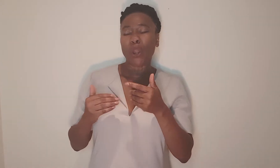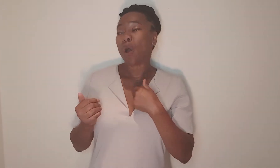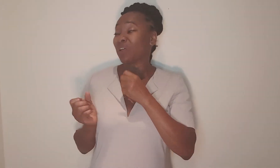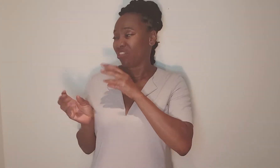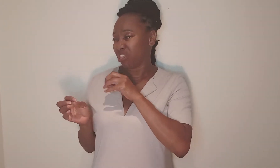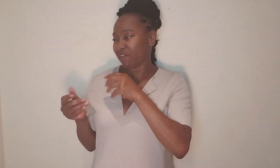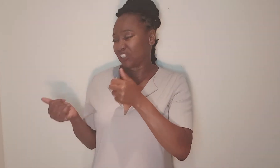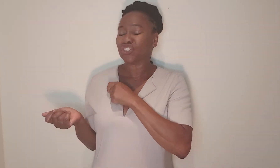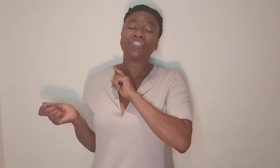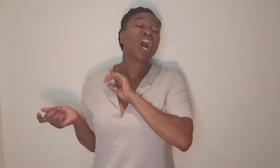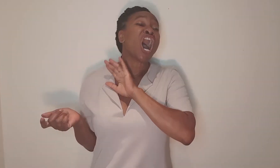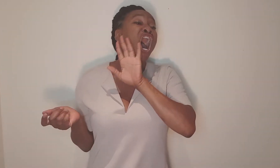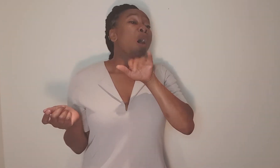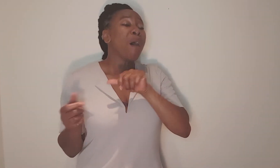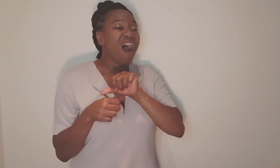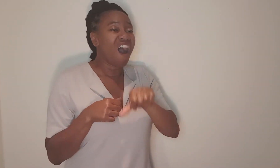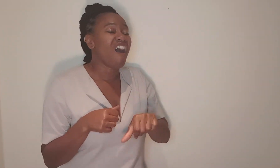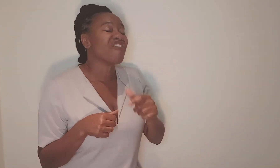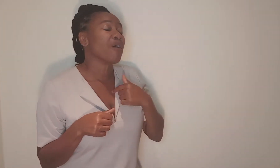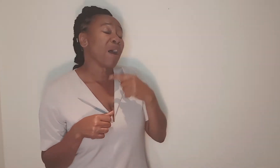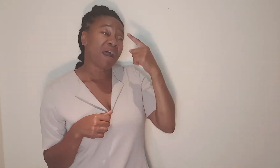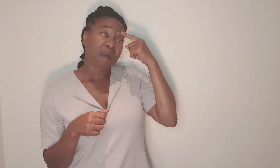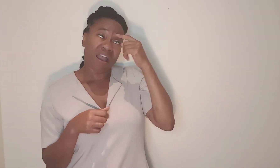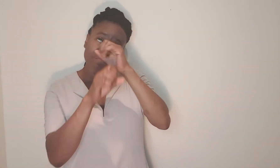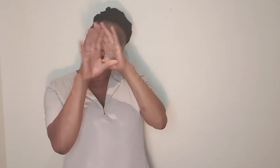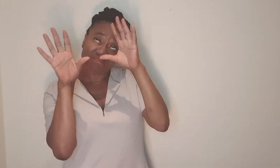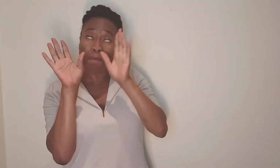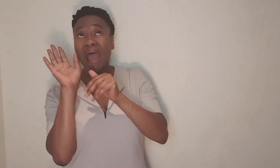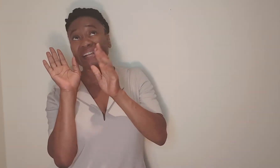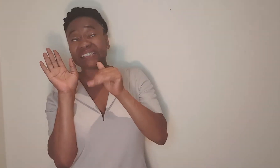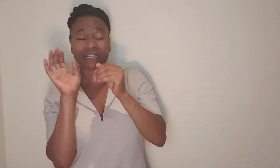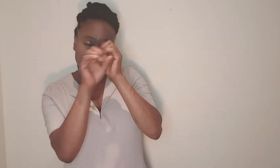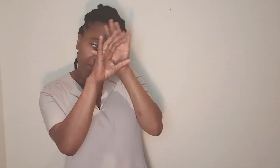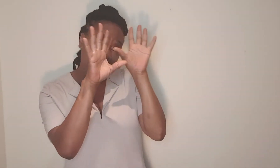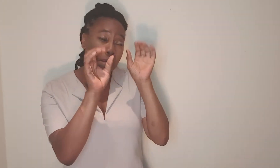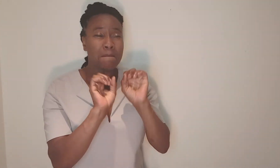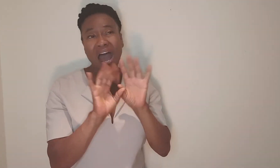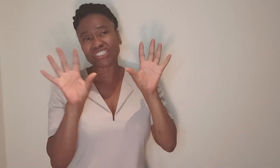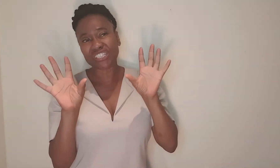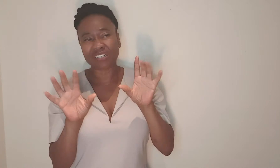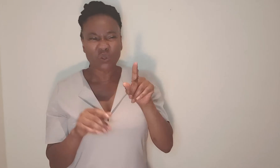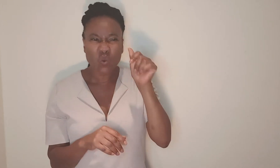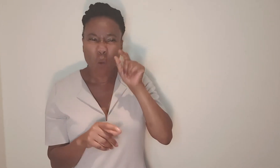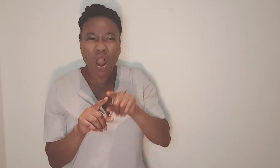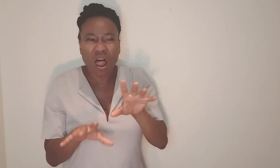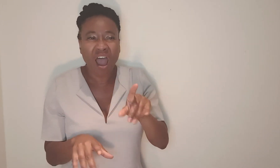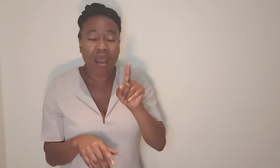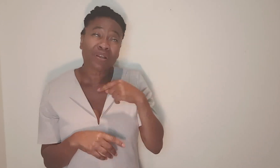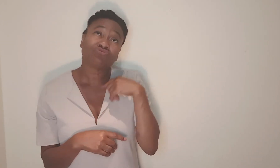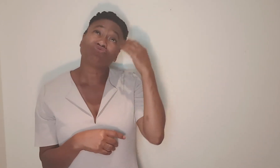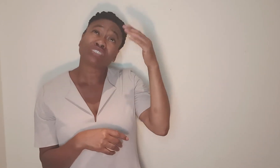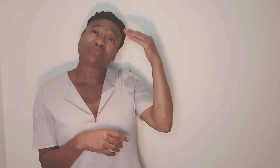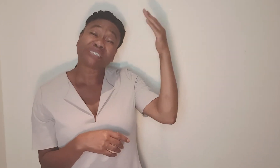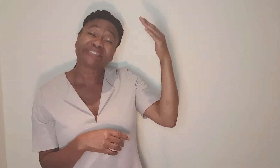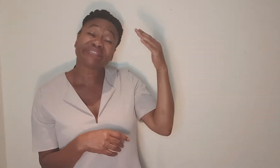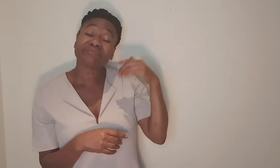on paintings and magic. And you know how it is, you're staring into space, and without realising it, you've been eyeballing the poor dink opposite,